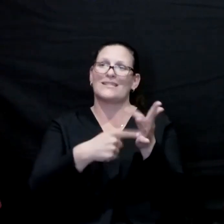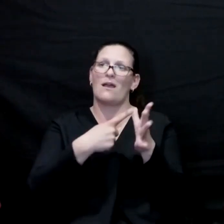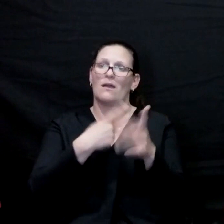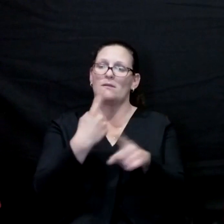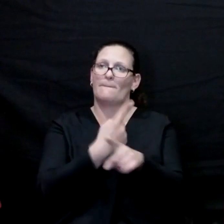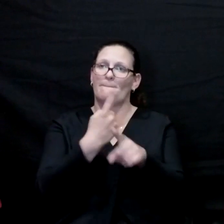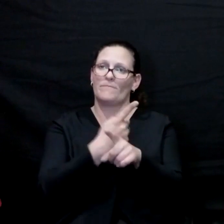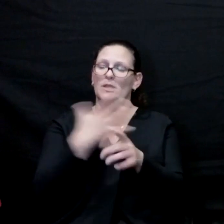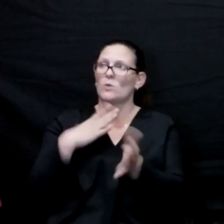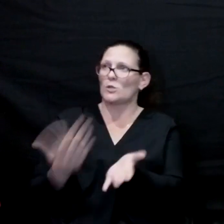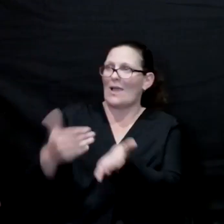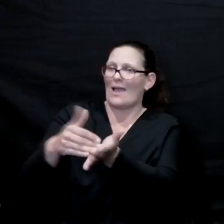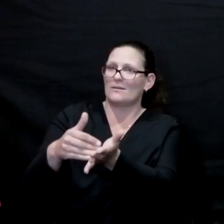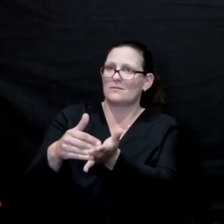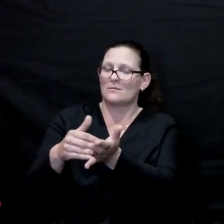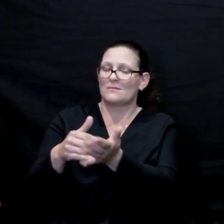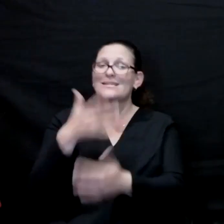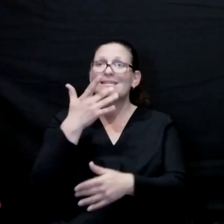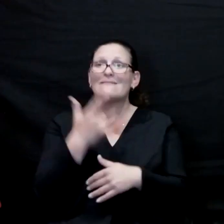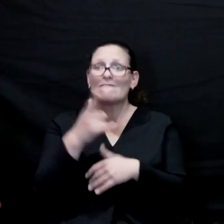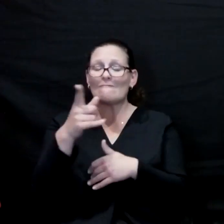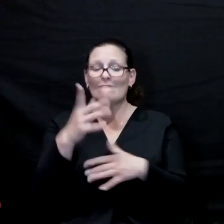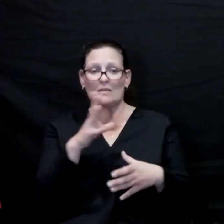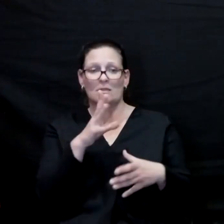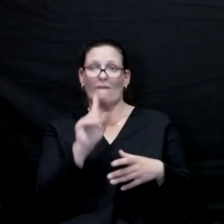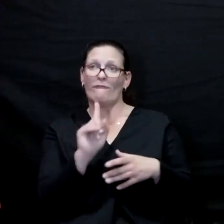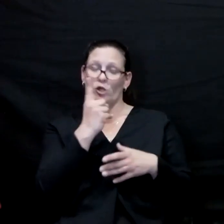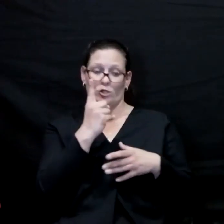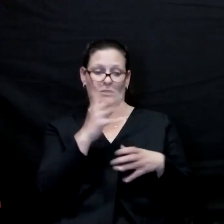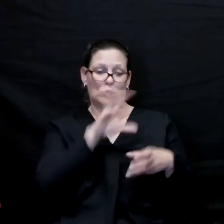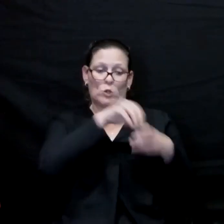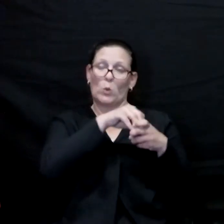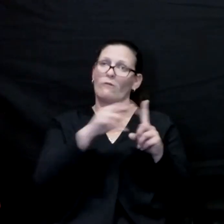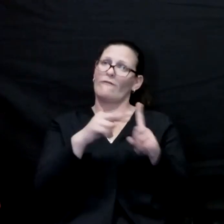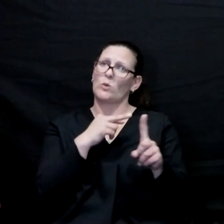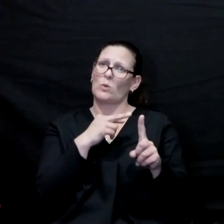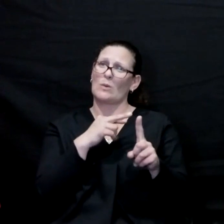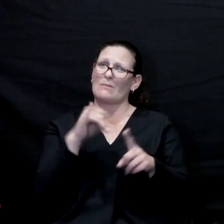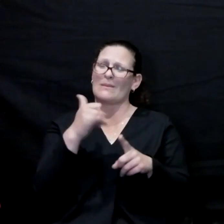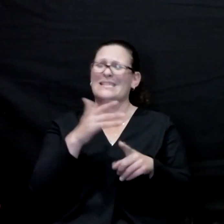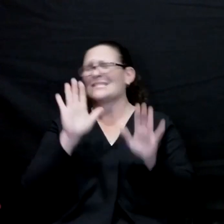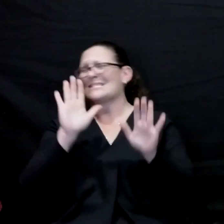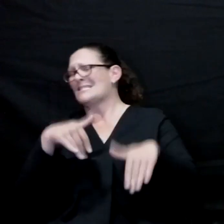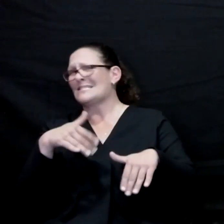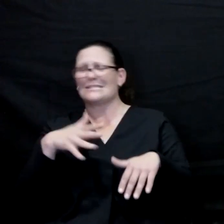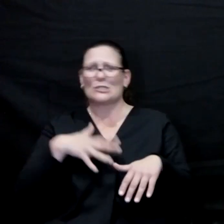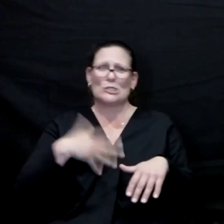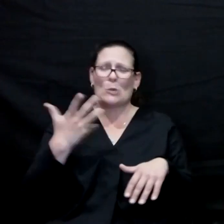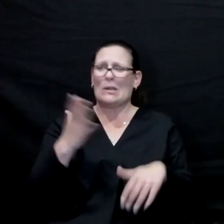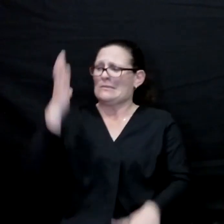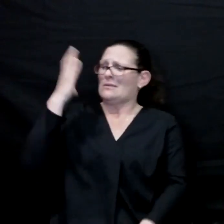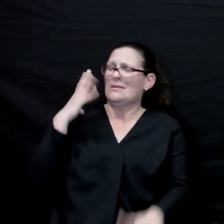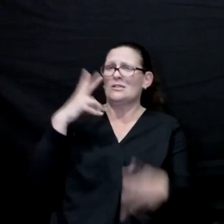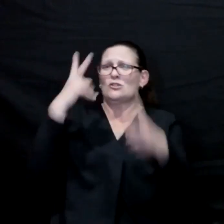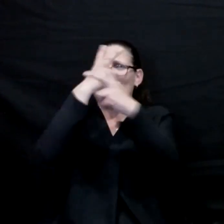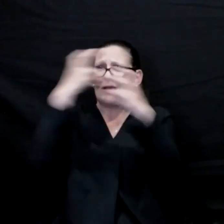know, even if at the internal review you might think, oh, you know, I do not want this stress. But, you know, if